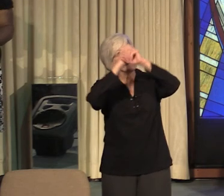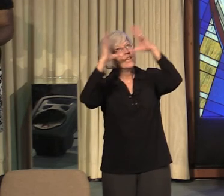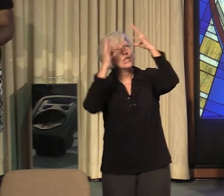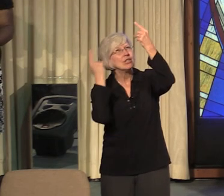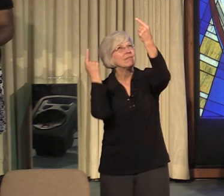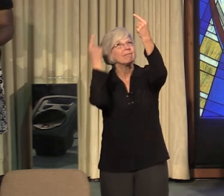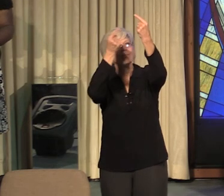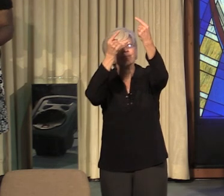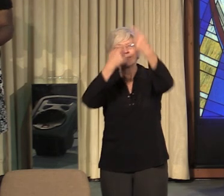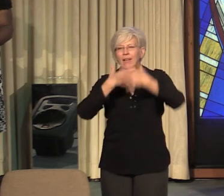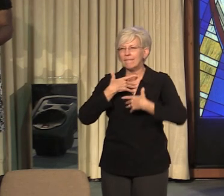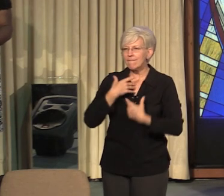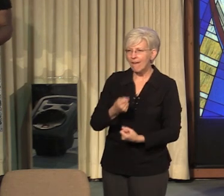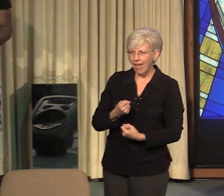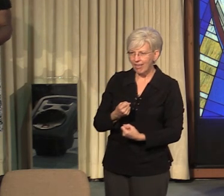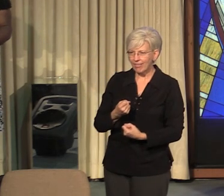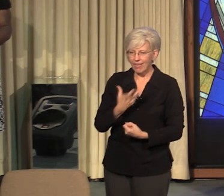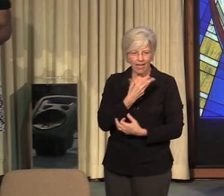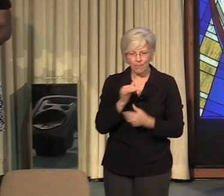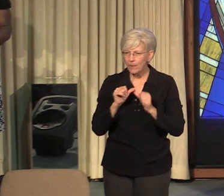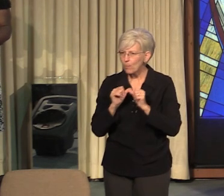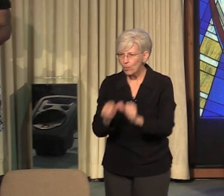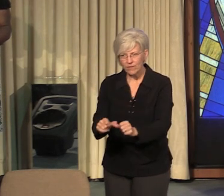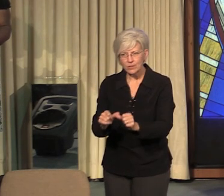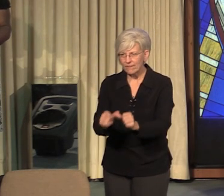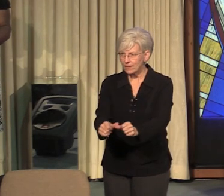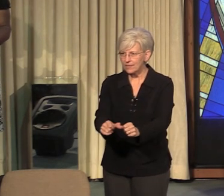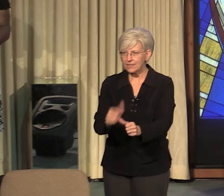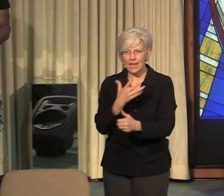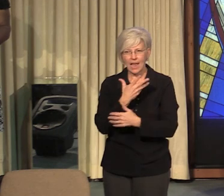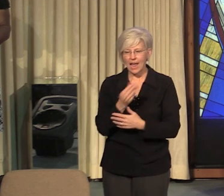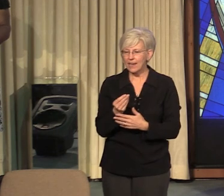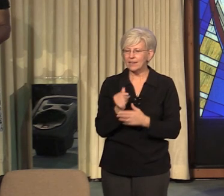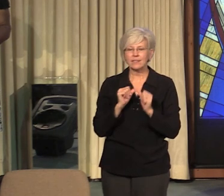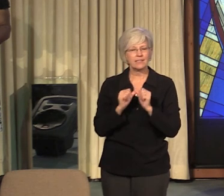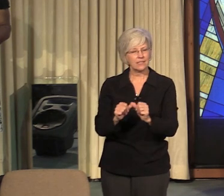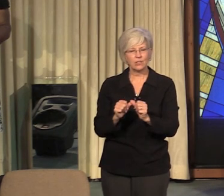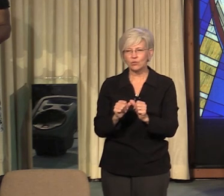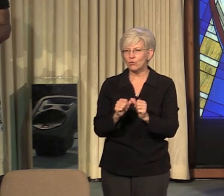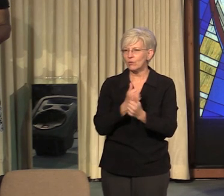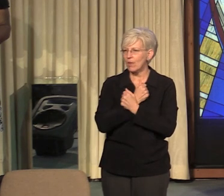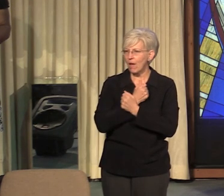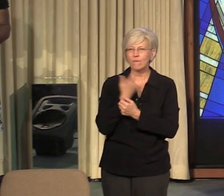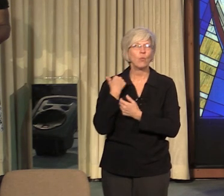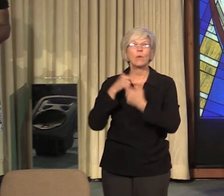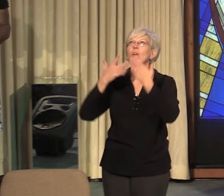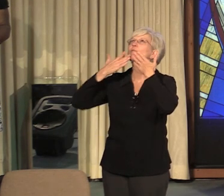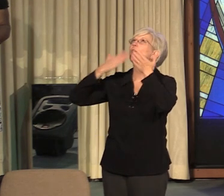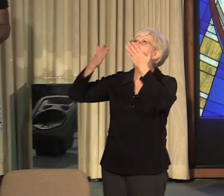for their perseverance, and for their abiding love, we are forever